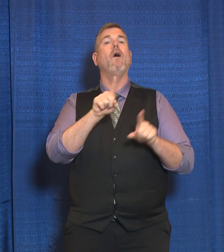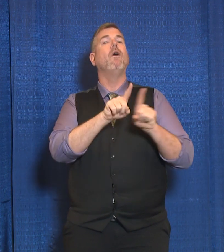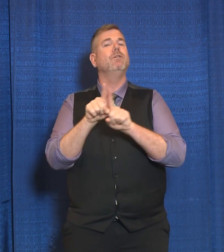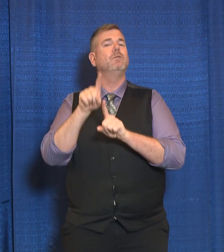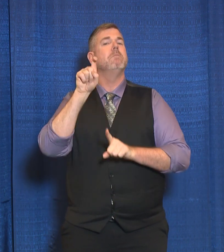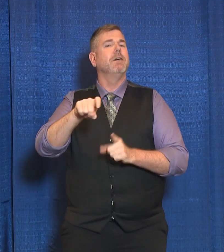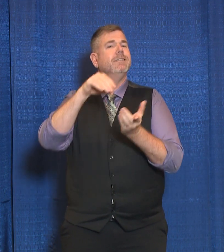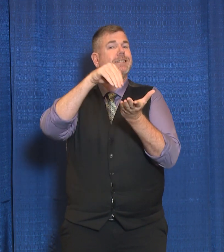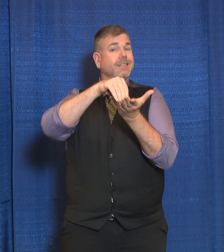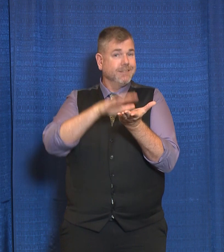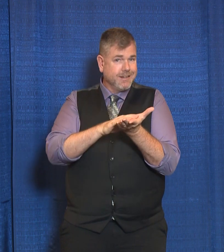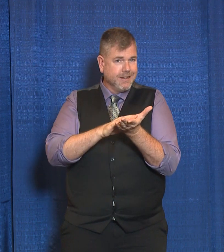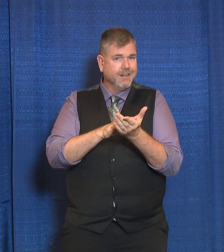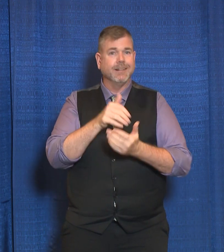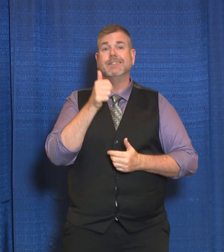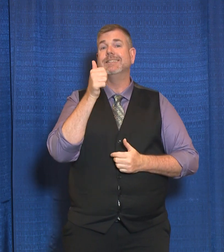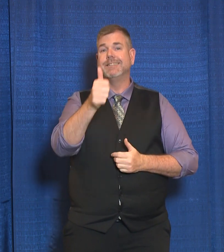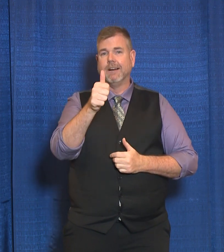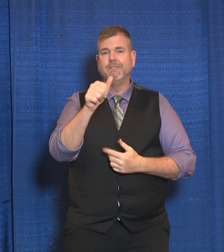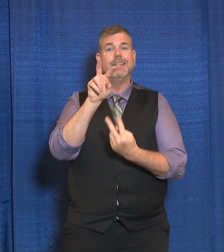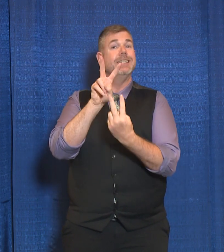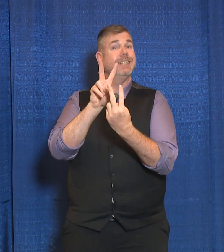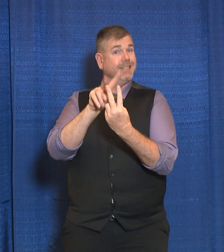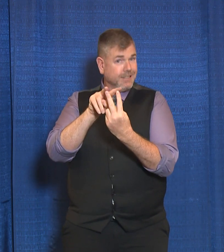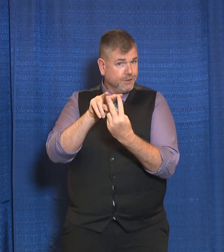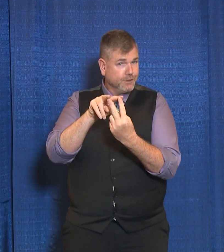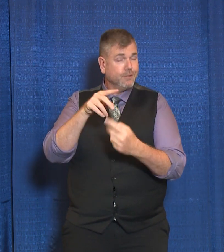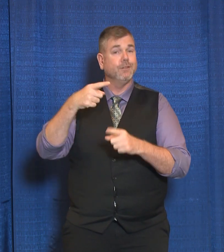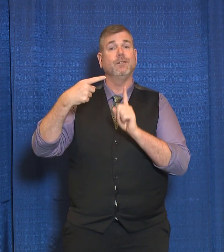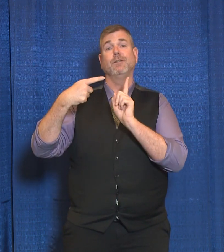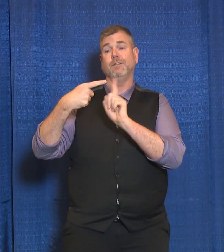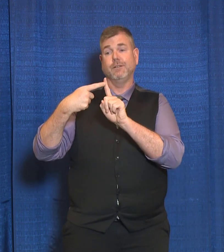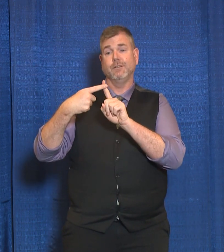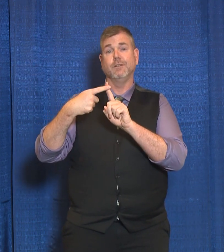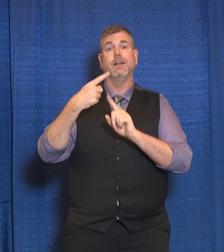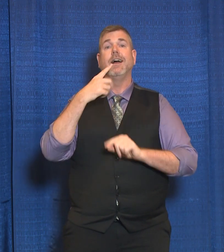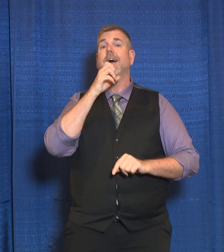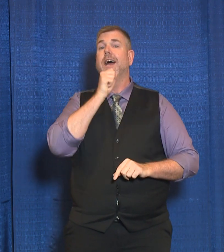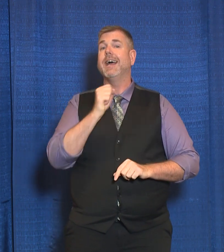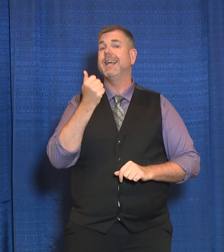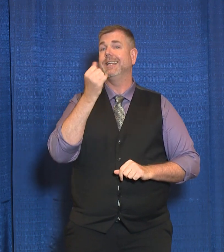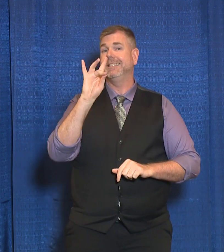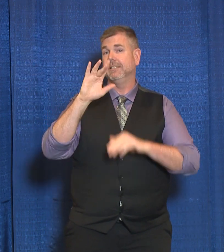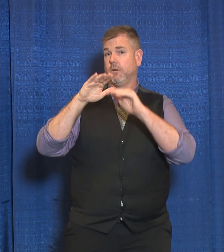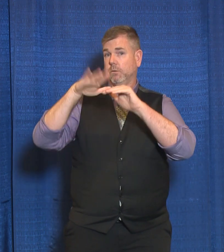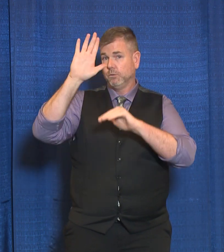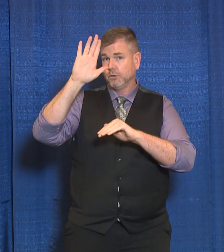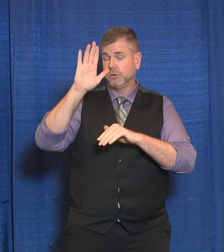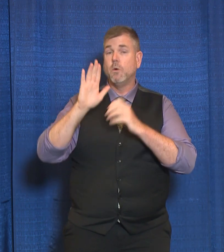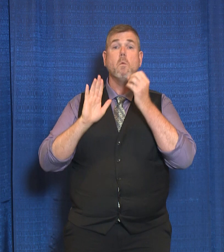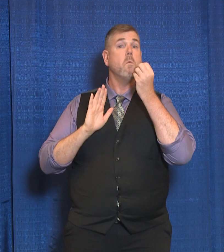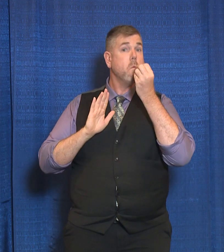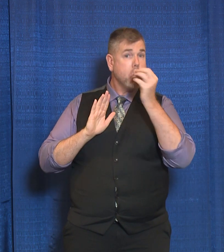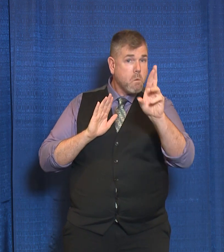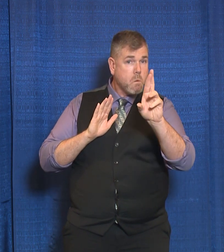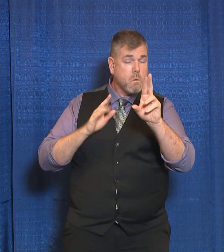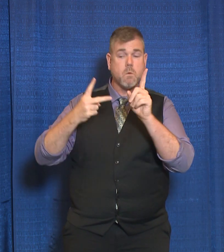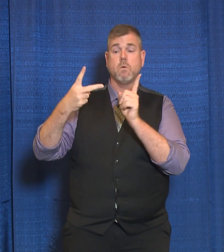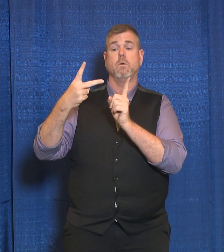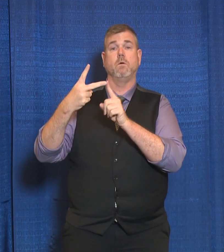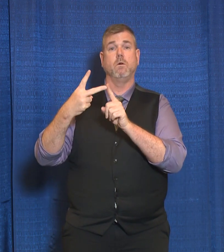You must also indicate that you are either 18 or older, or 16 or 17 years old and want to pre-register.